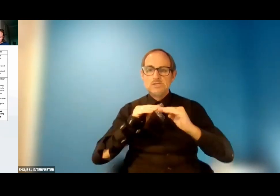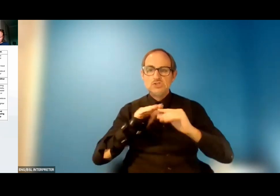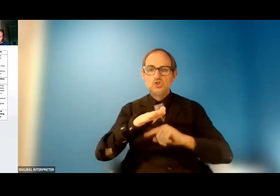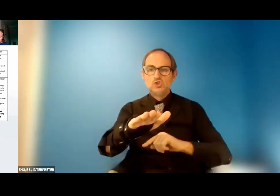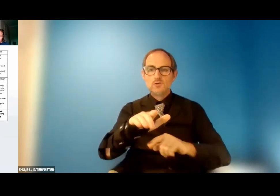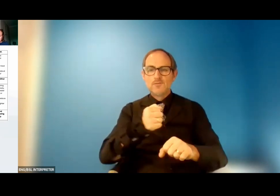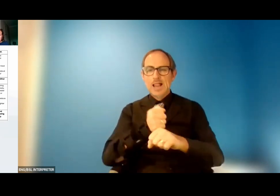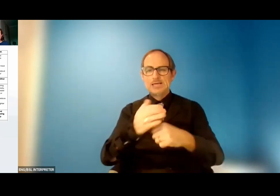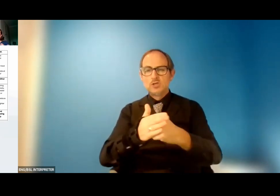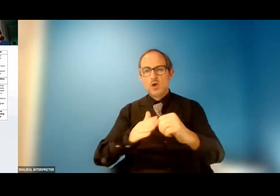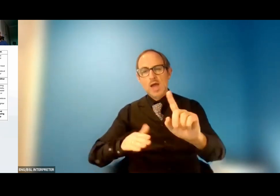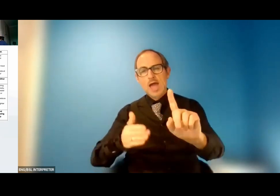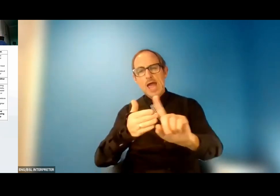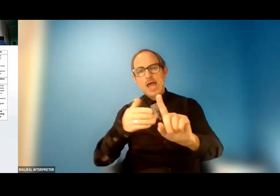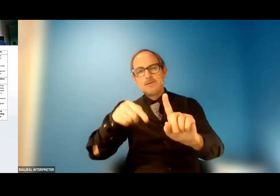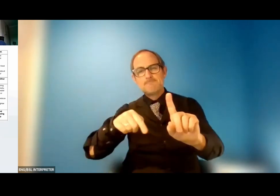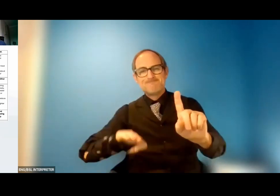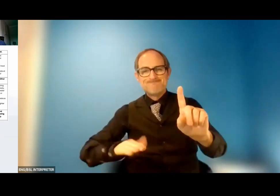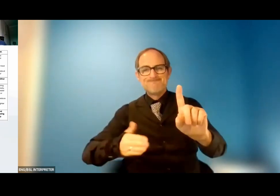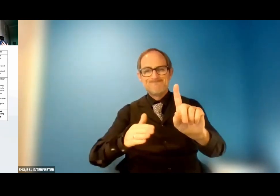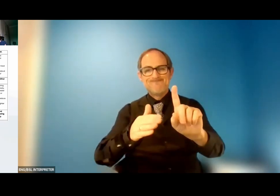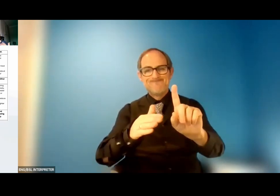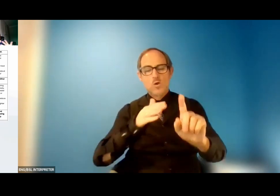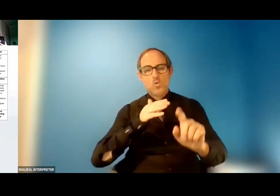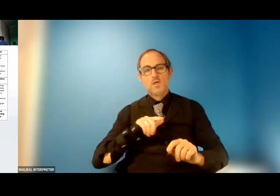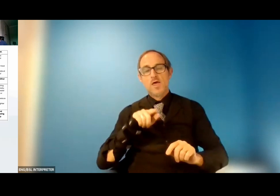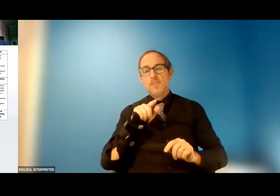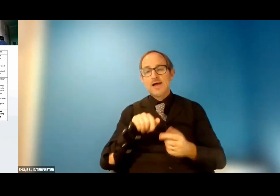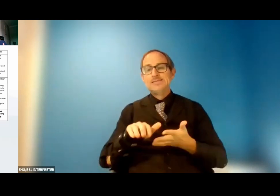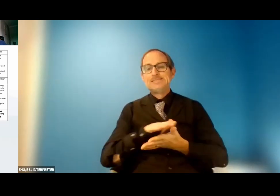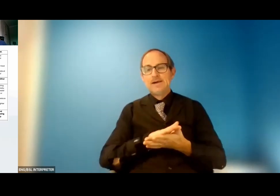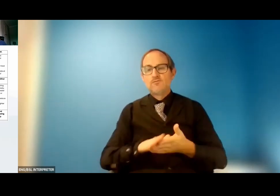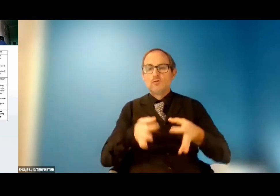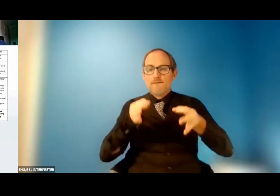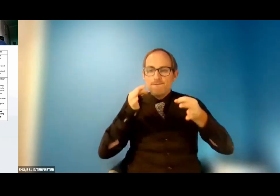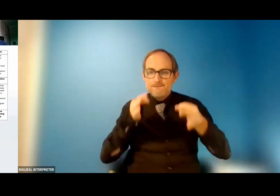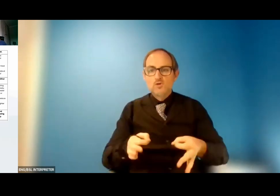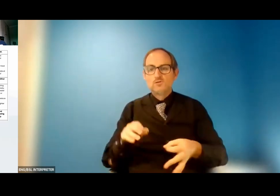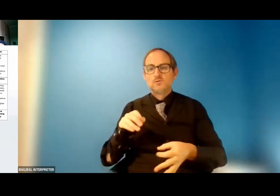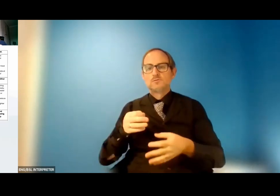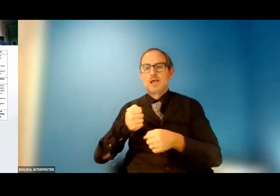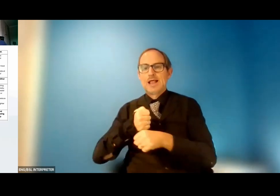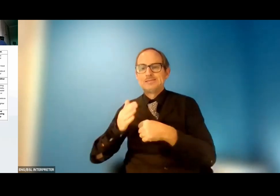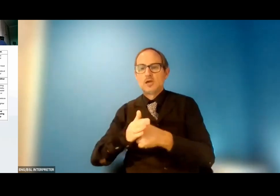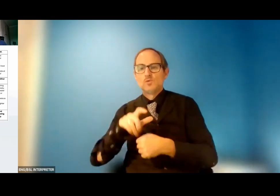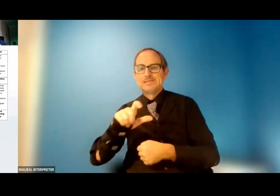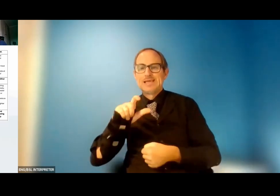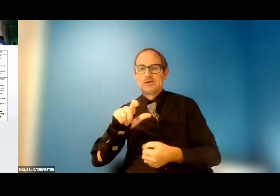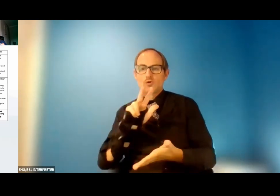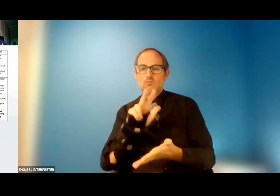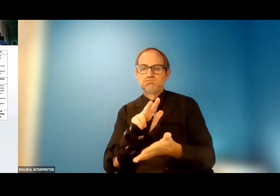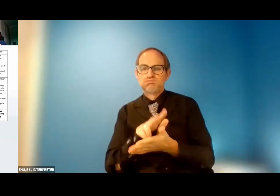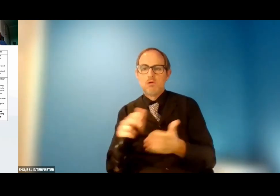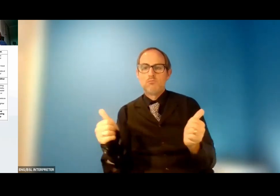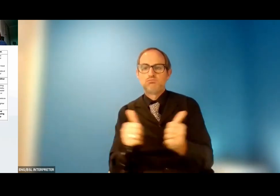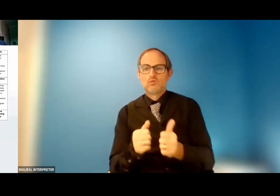be aiming for. And these definitions have now been officially endorsed by Glasgow City Council. They were approved at